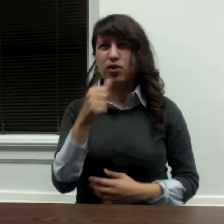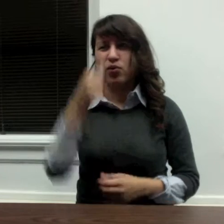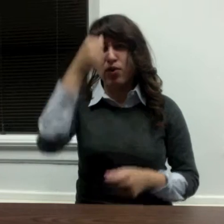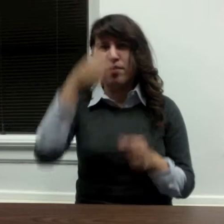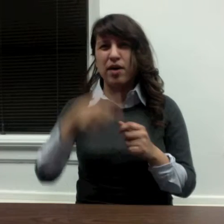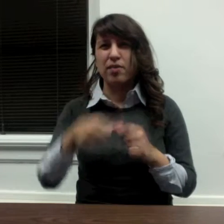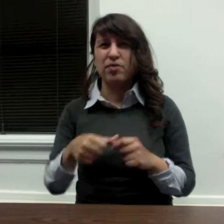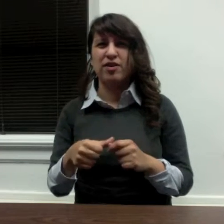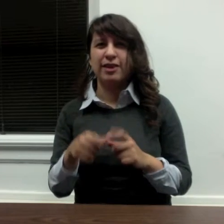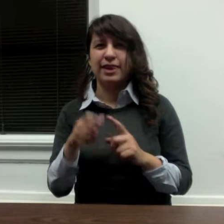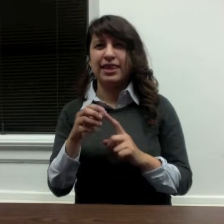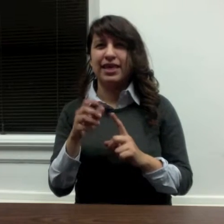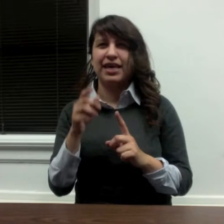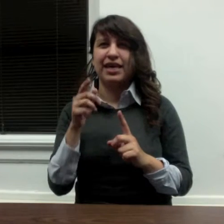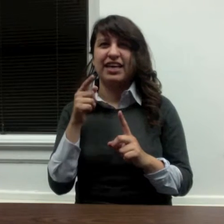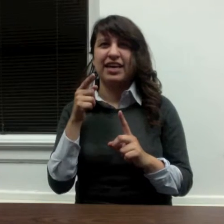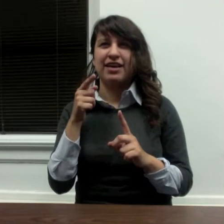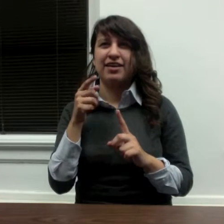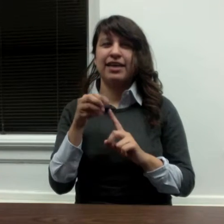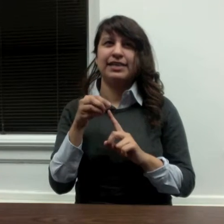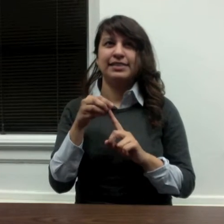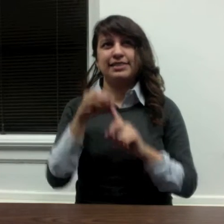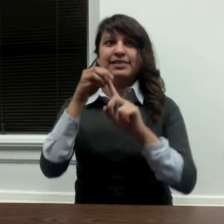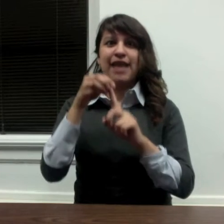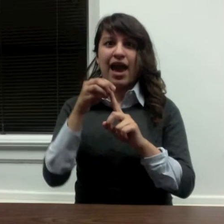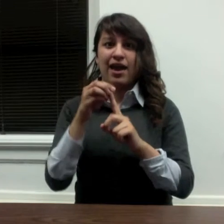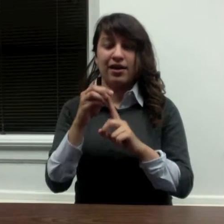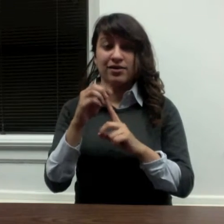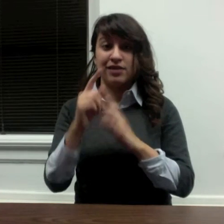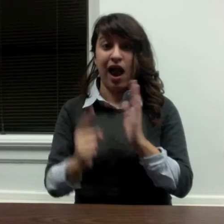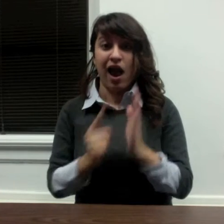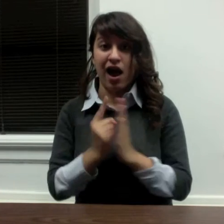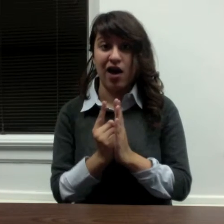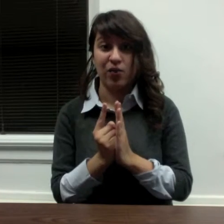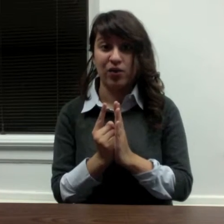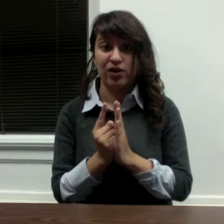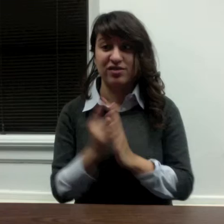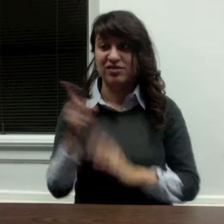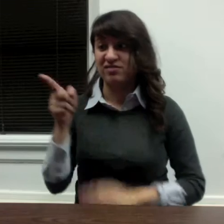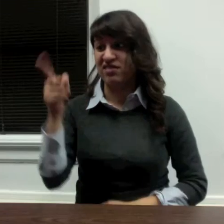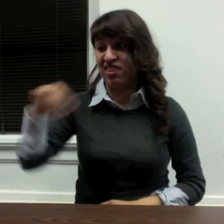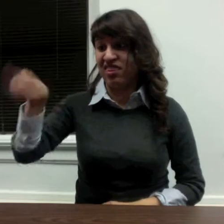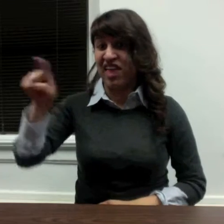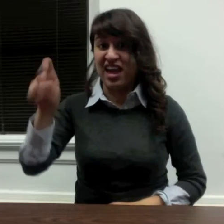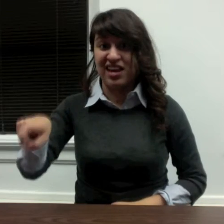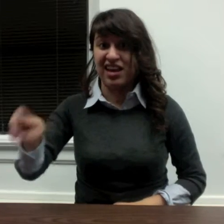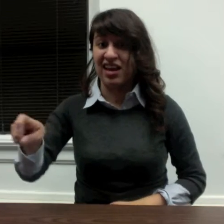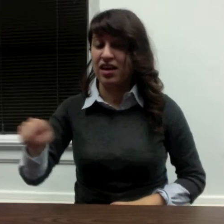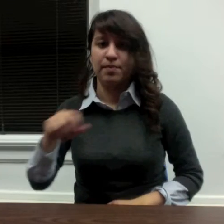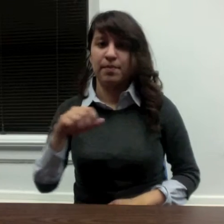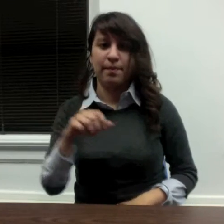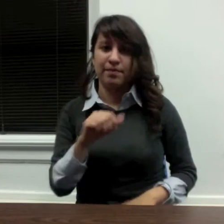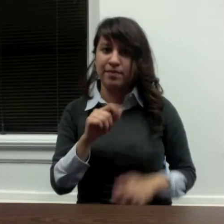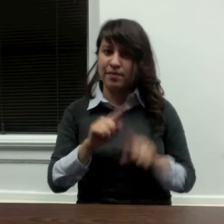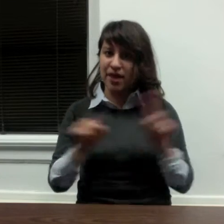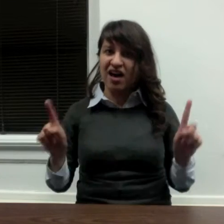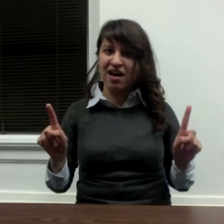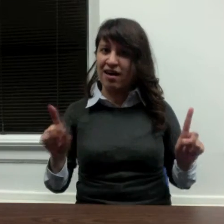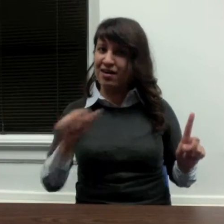hours or number of workshops that they need, but it is nothing in comparison to what we as